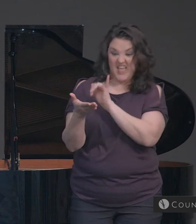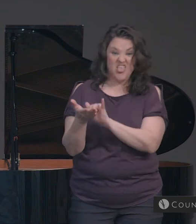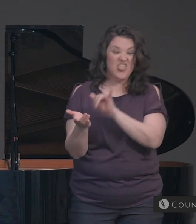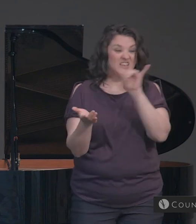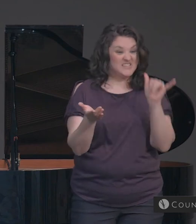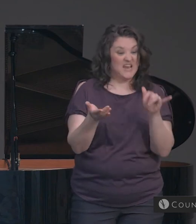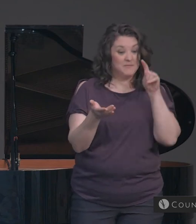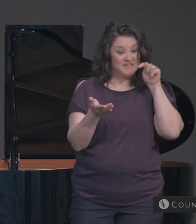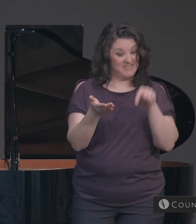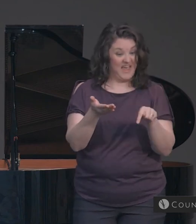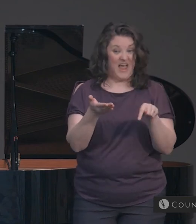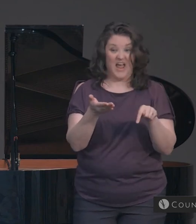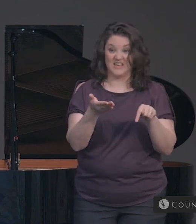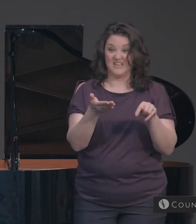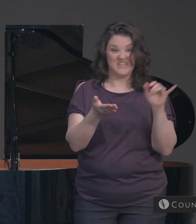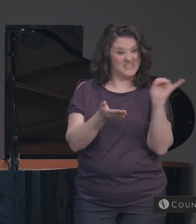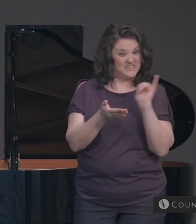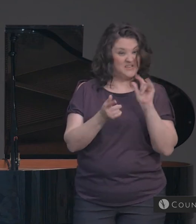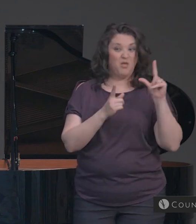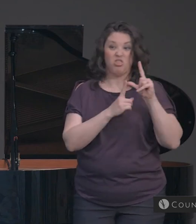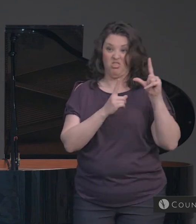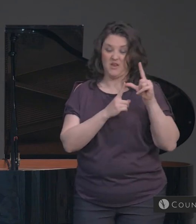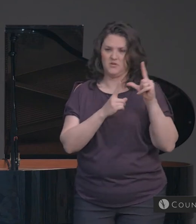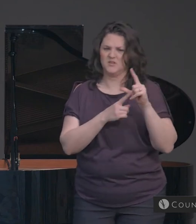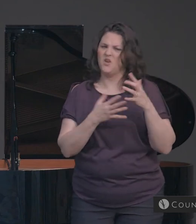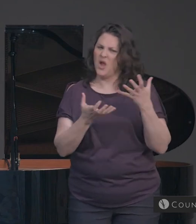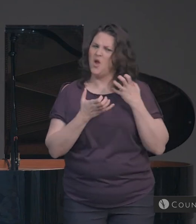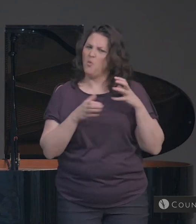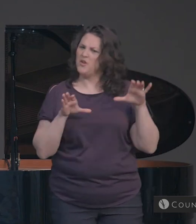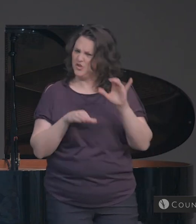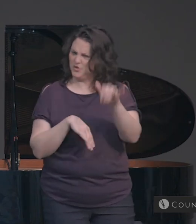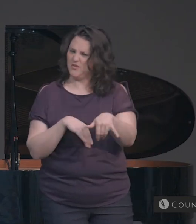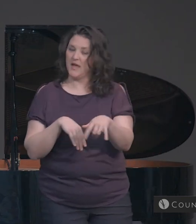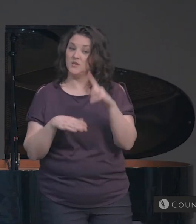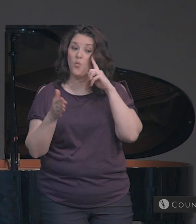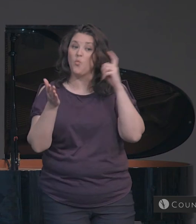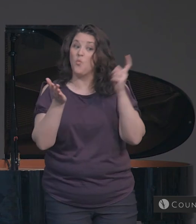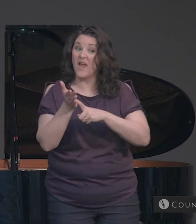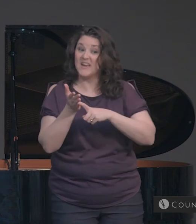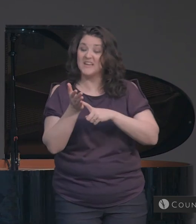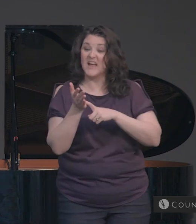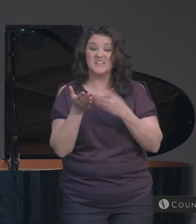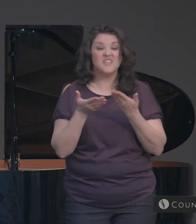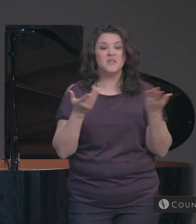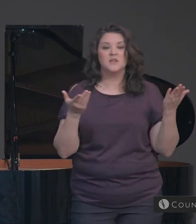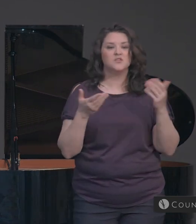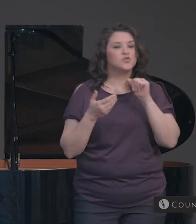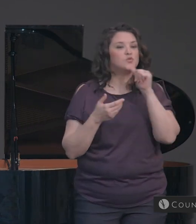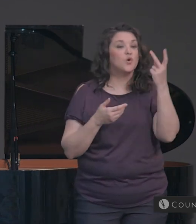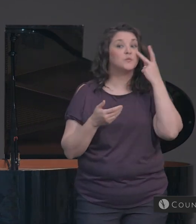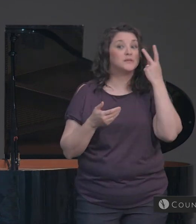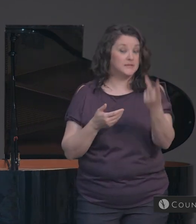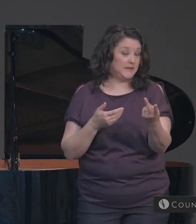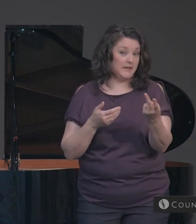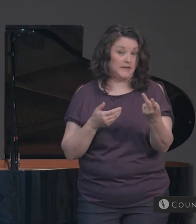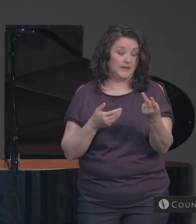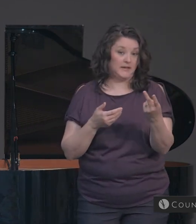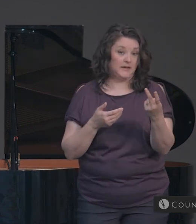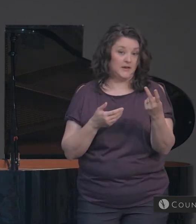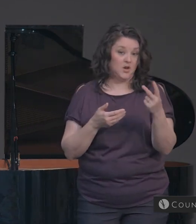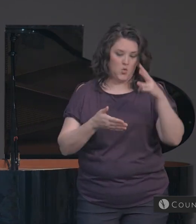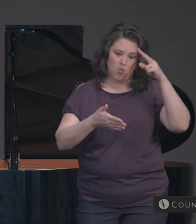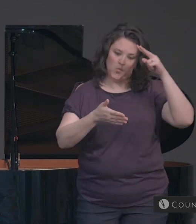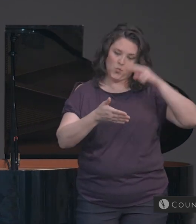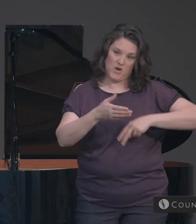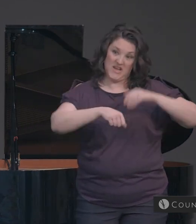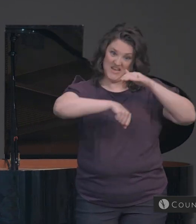that. And that's what I wanted to be able to do, was just to recognize things you don't see. Because you don't see, in